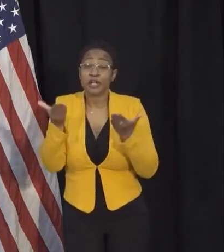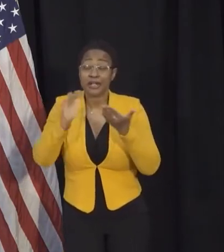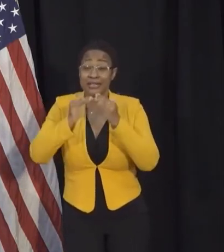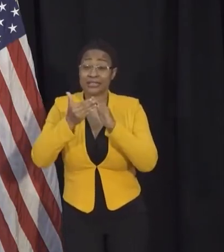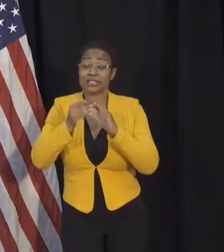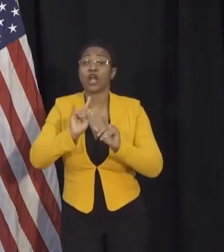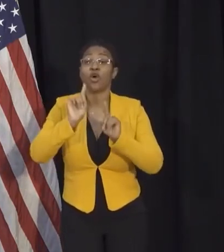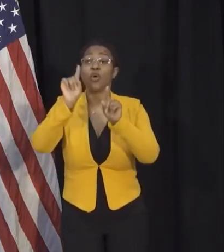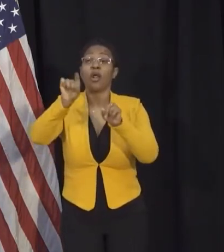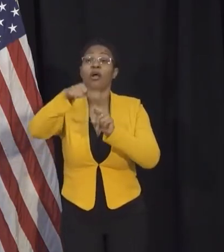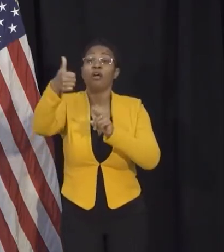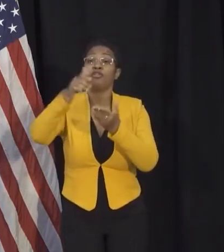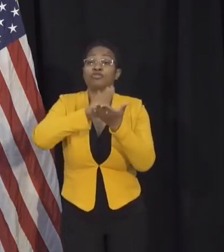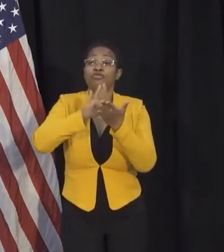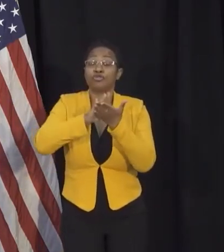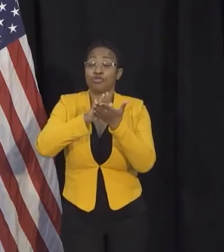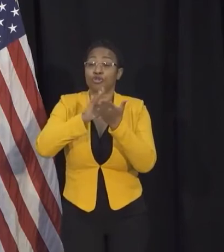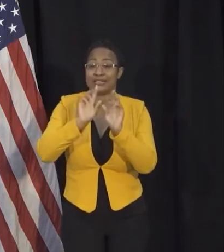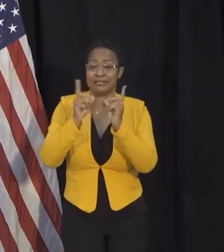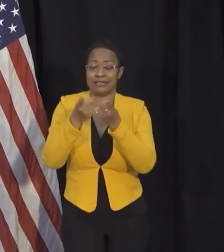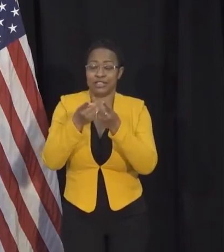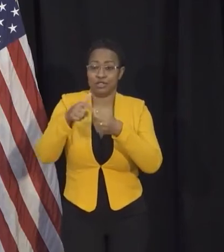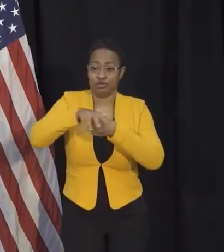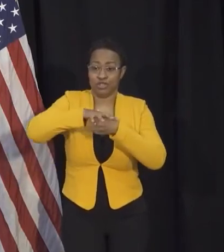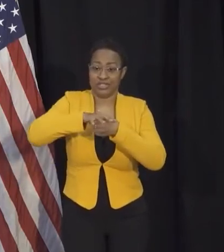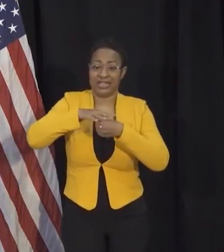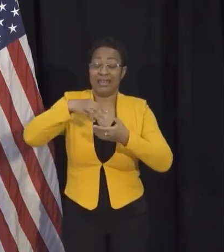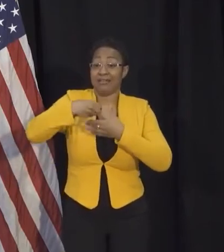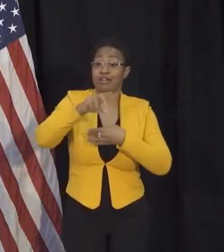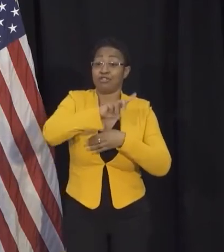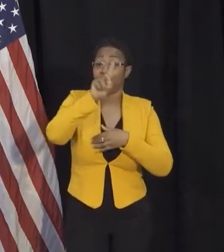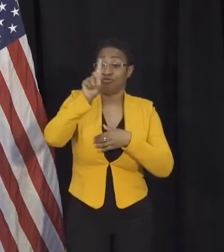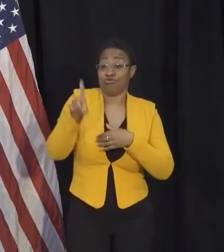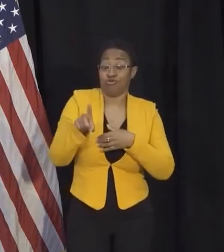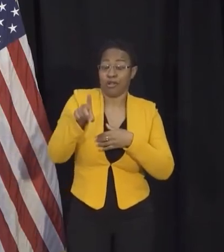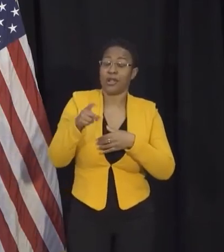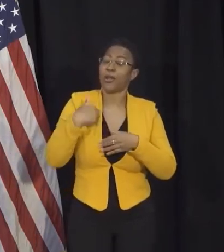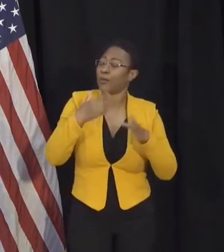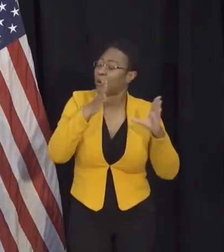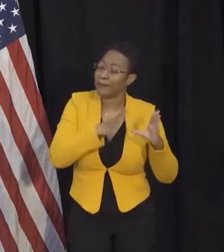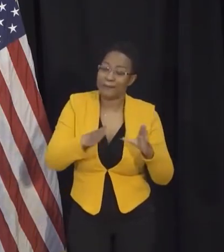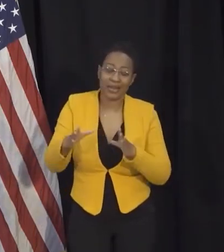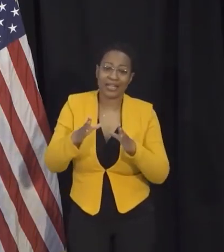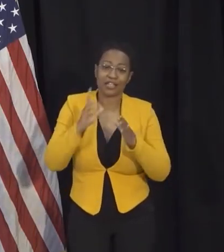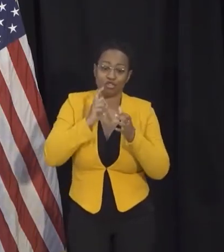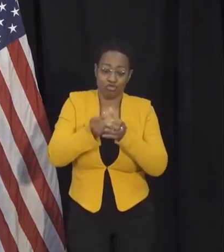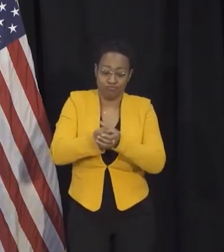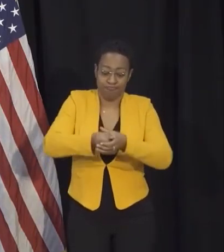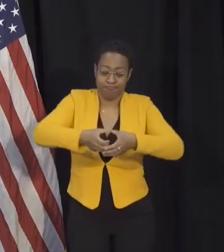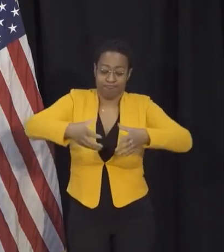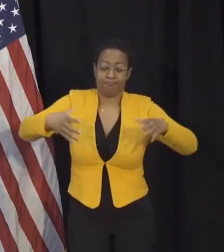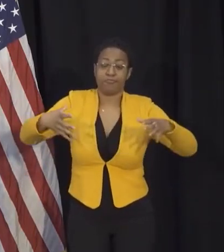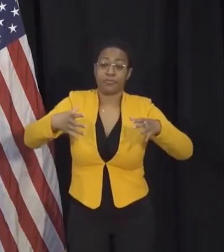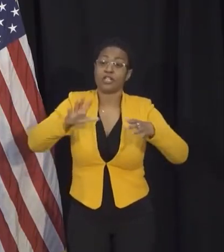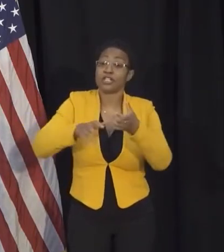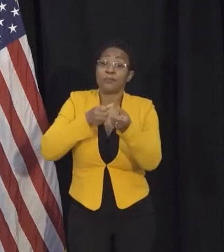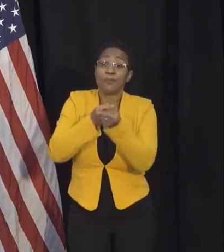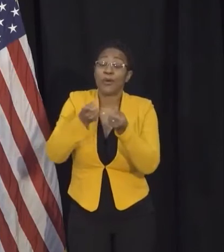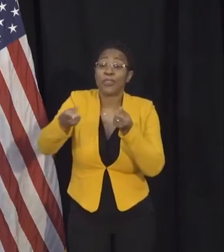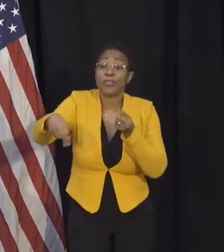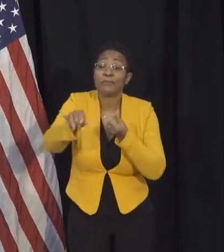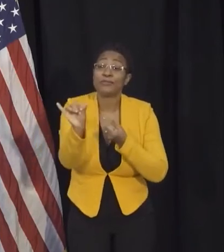who go to other school districts outside of Detroit Public Schools, and we're already planning to expand support to